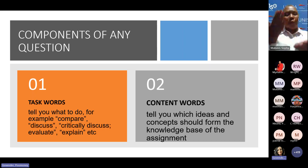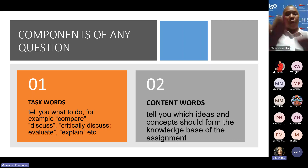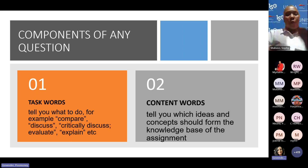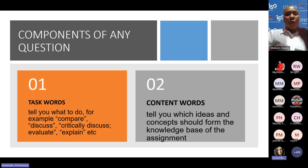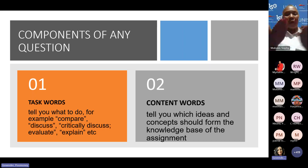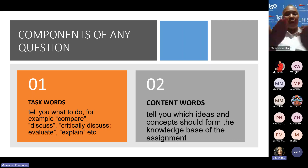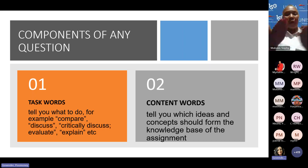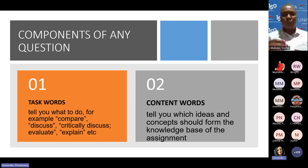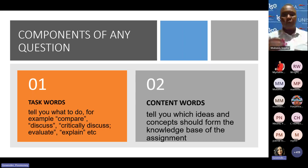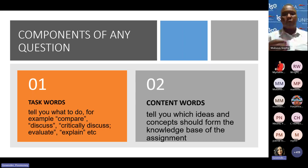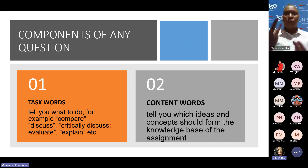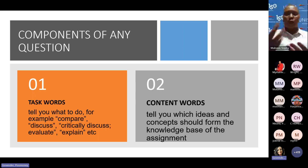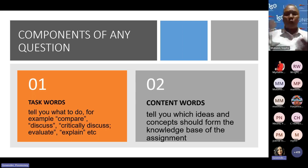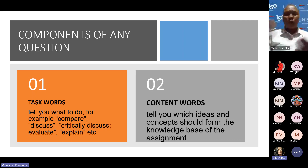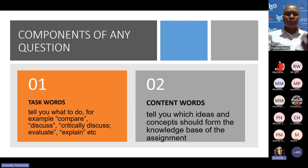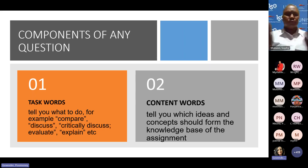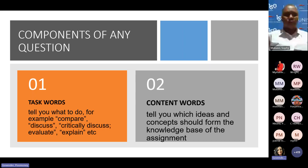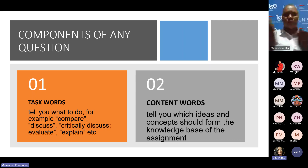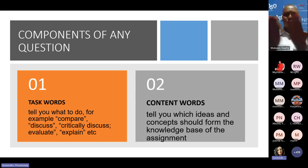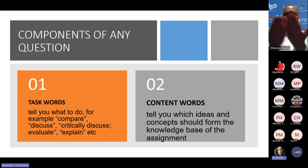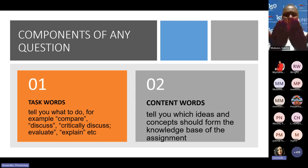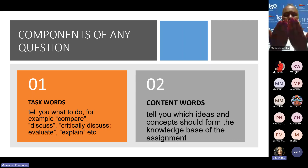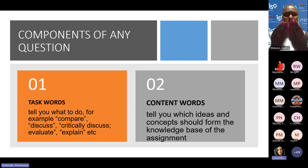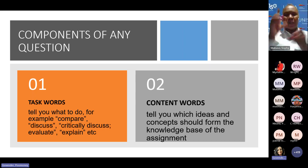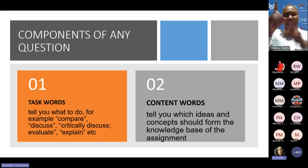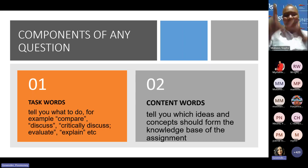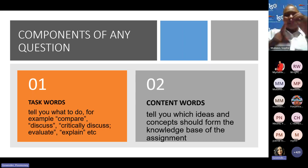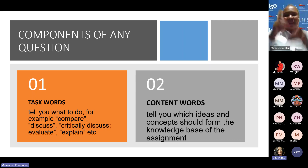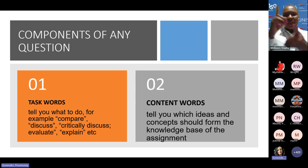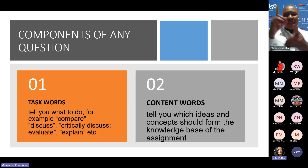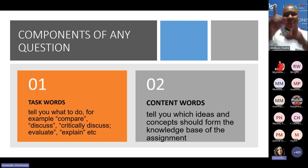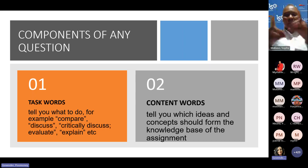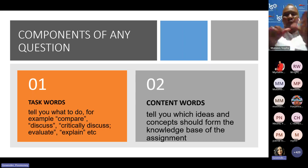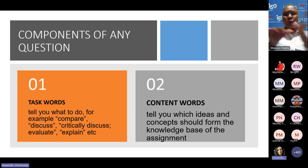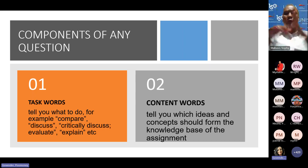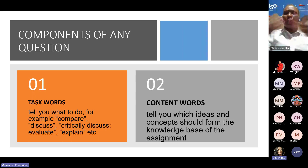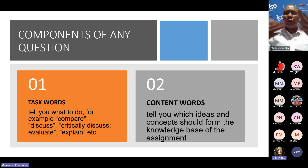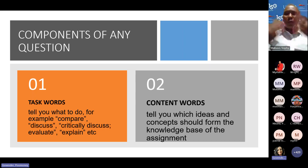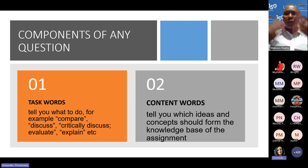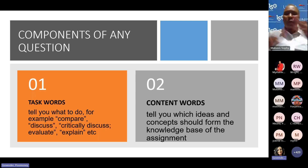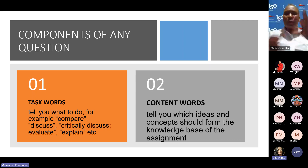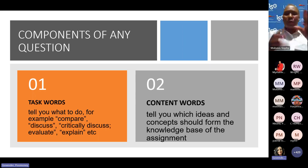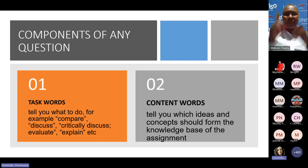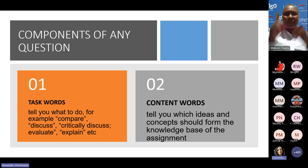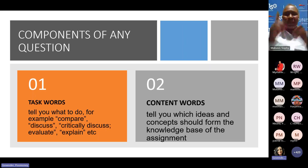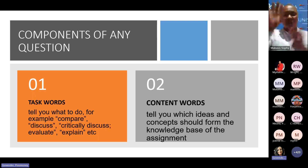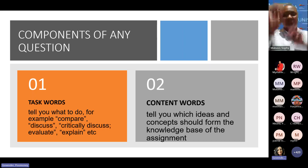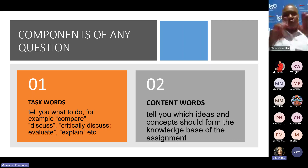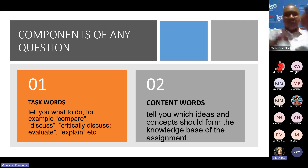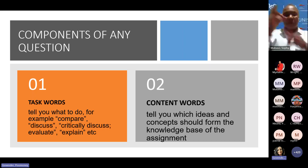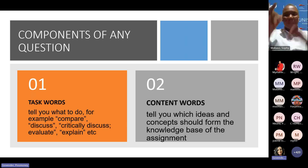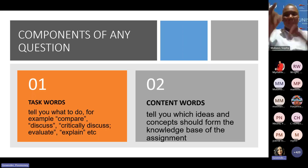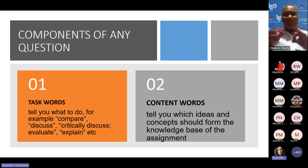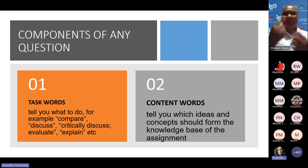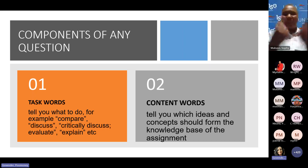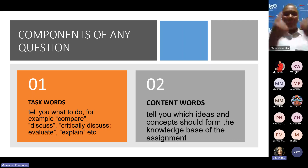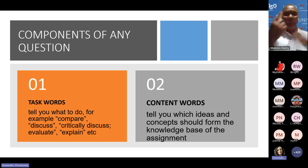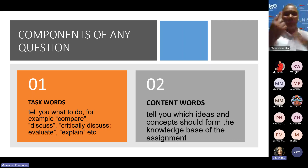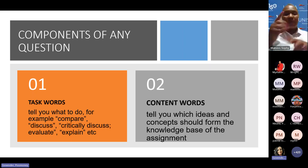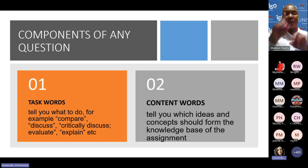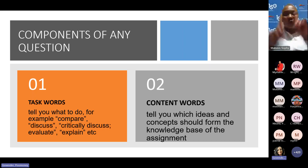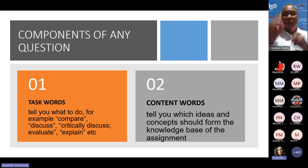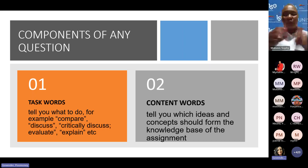compare or to discuss or critically discuss or evaluate or explain. So every question will